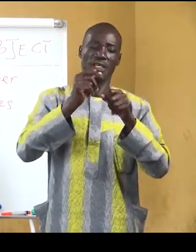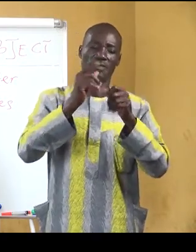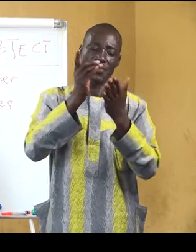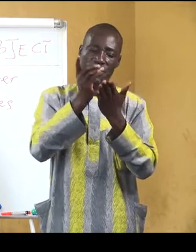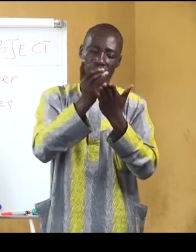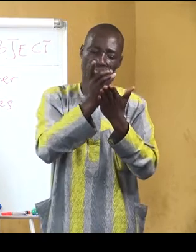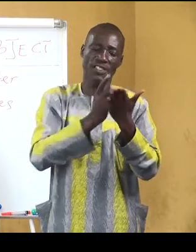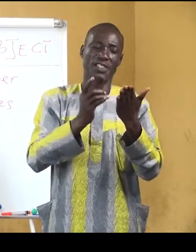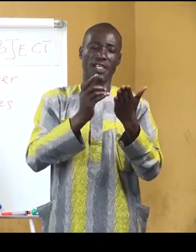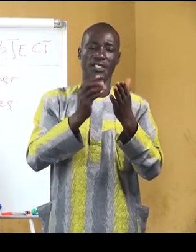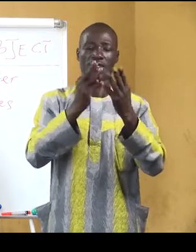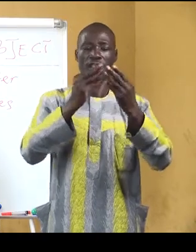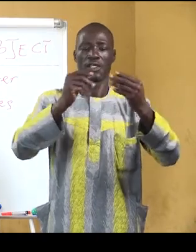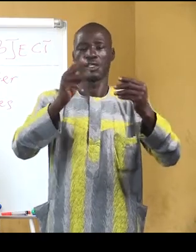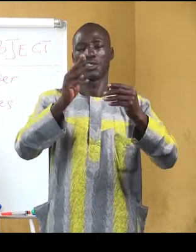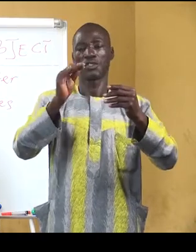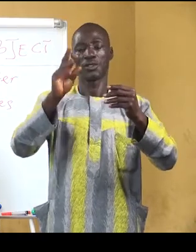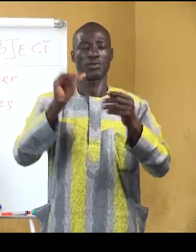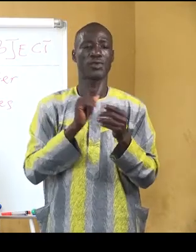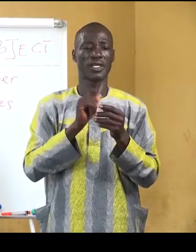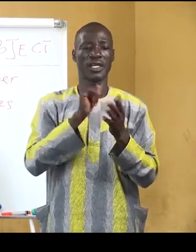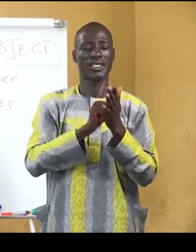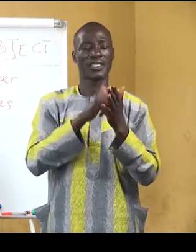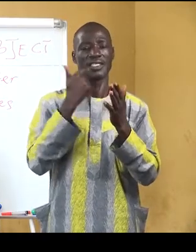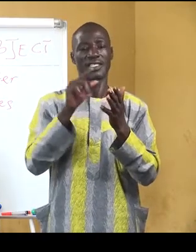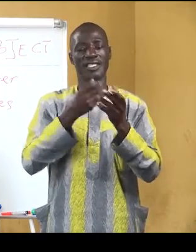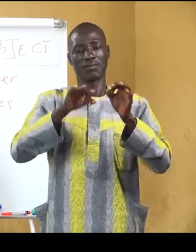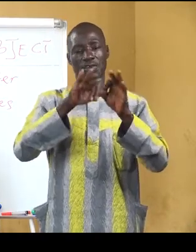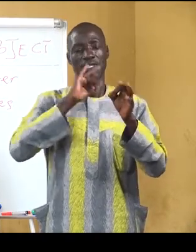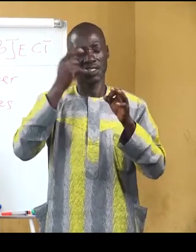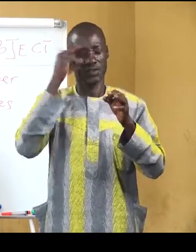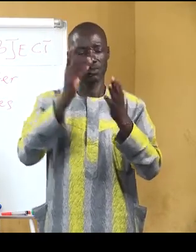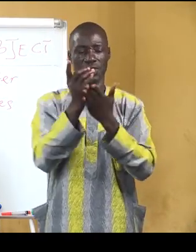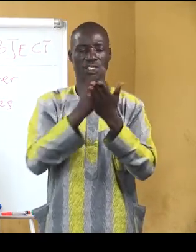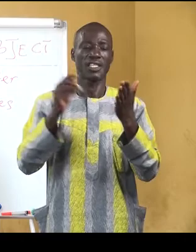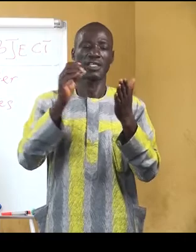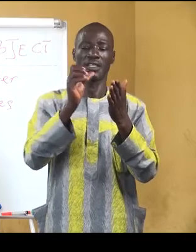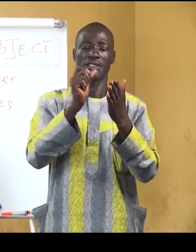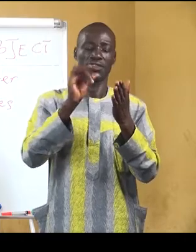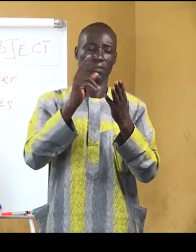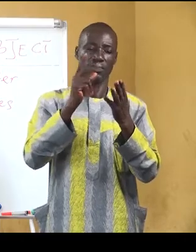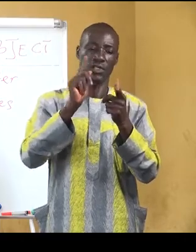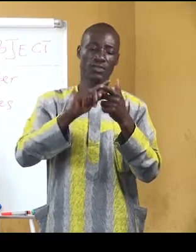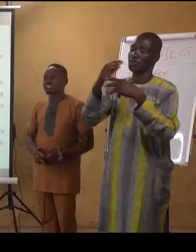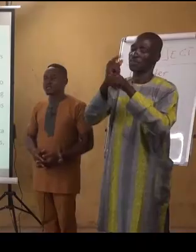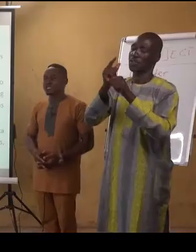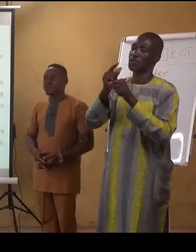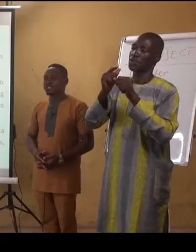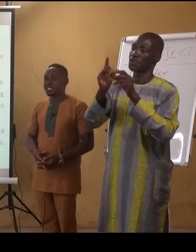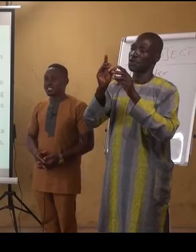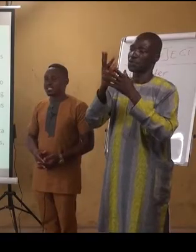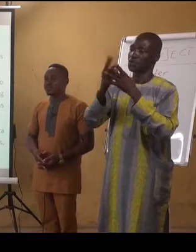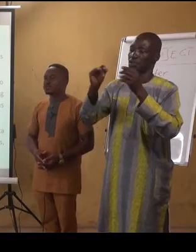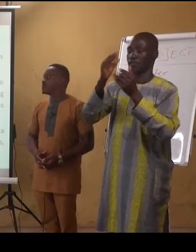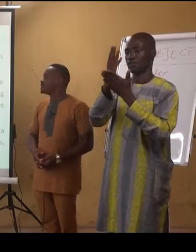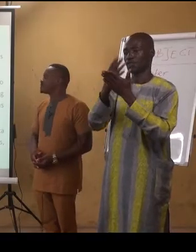softwares. Don't forget, the essence of every programming language is to design softwares. that would enable you to solve what? A specific